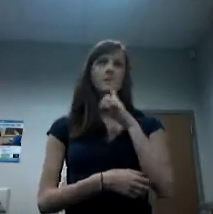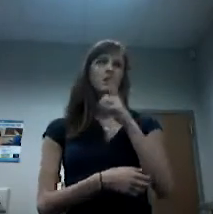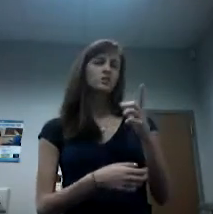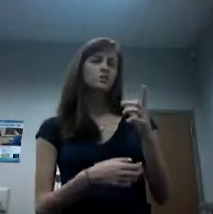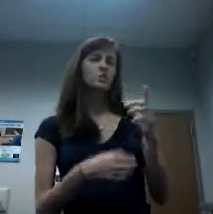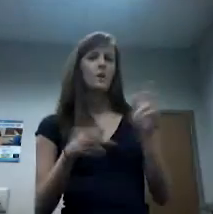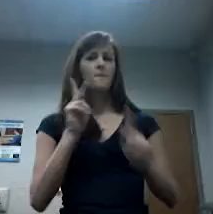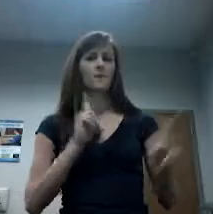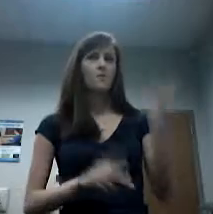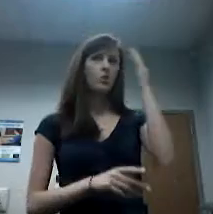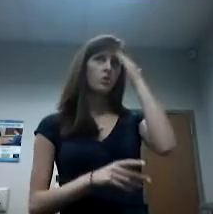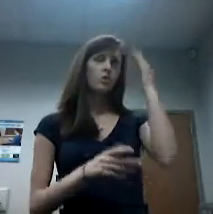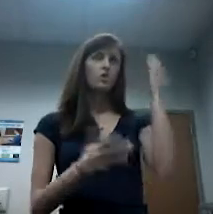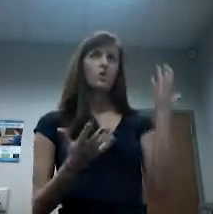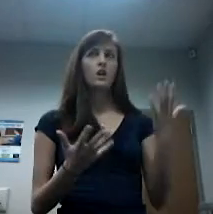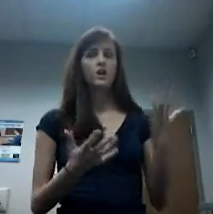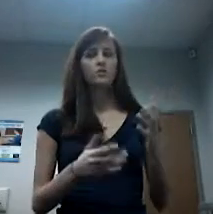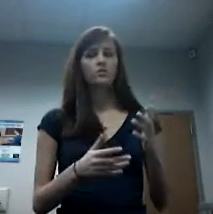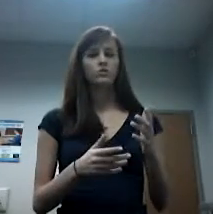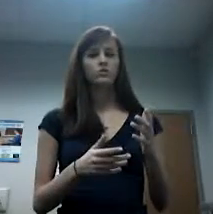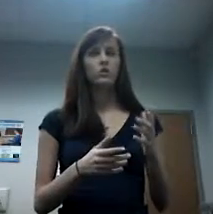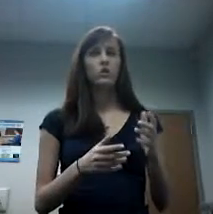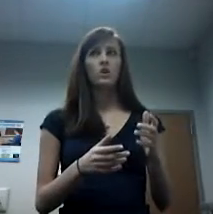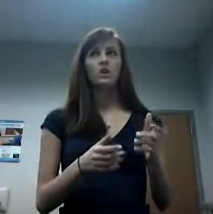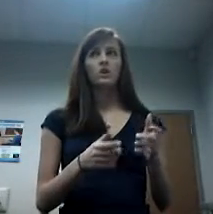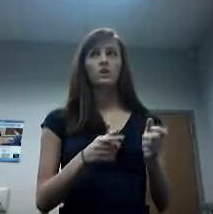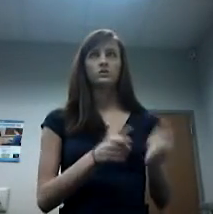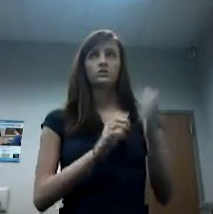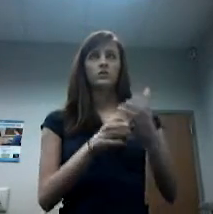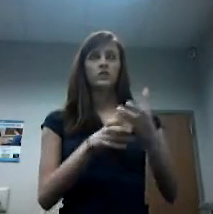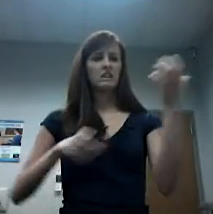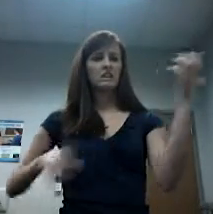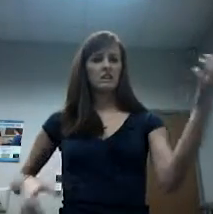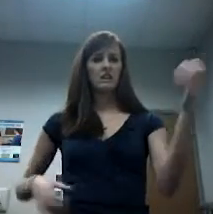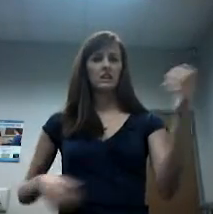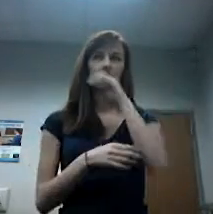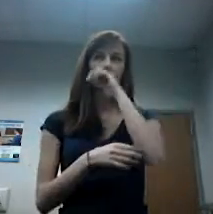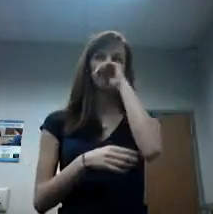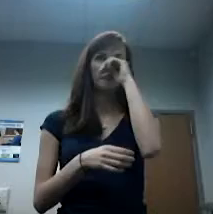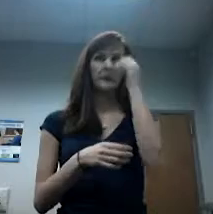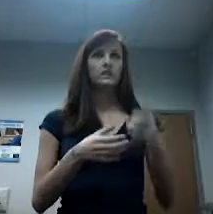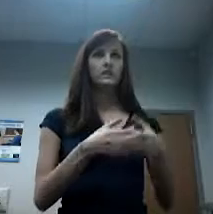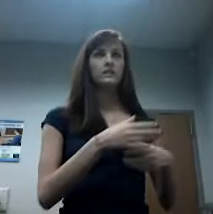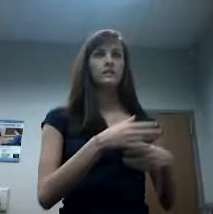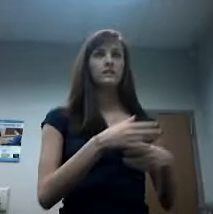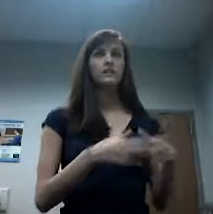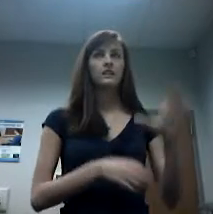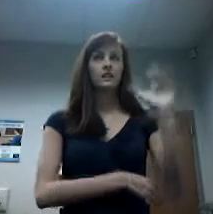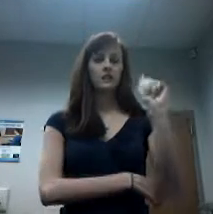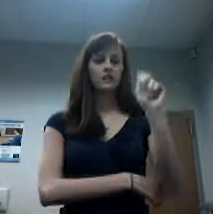to fire the cannons? No. Okay, well, it was the size of the colony. They